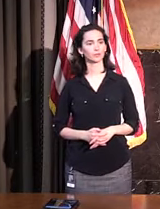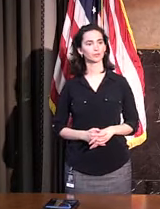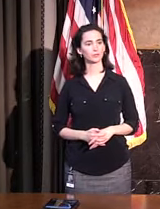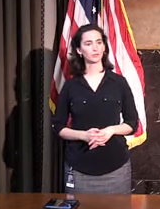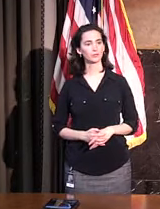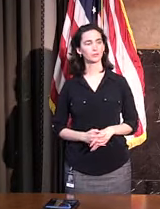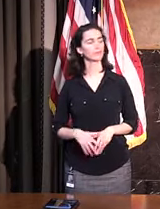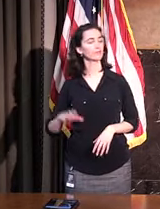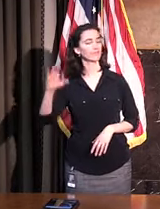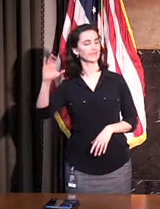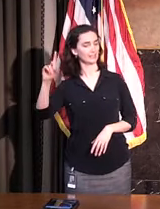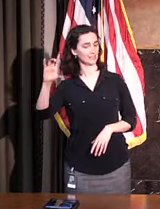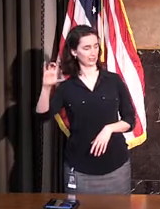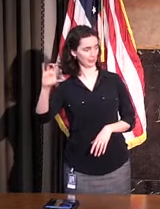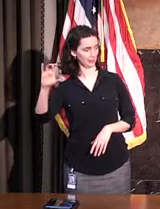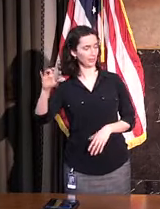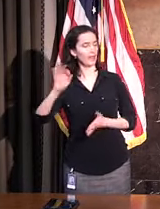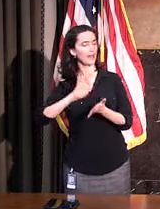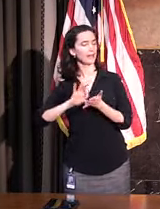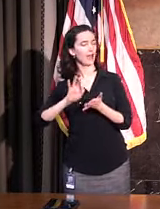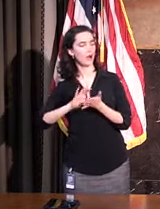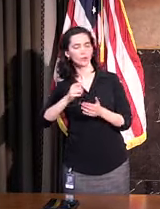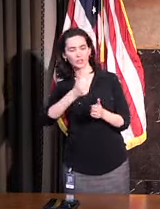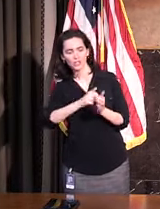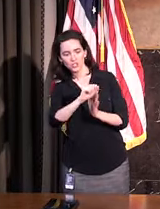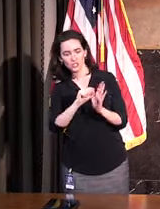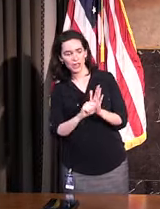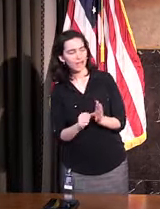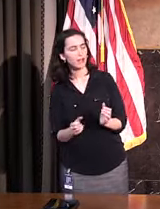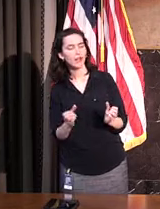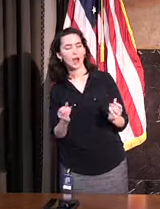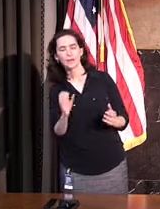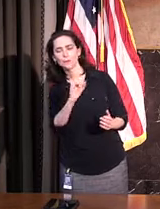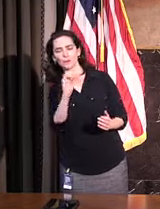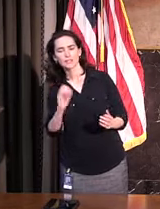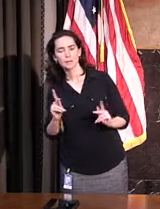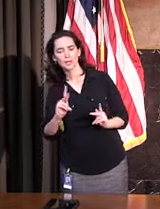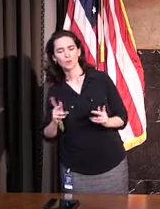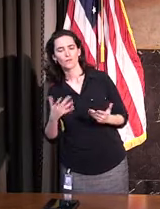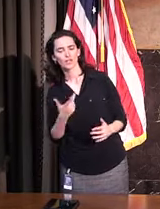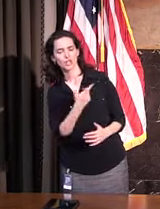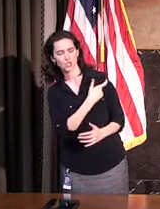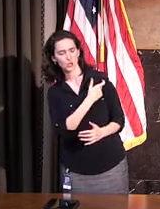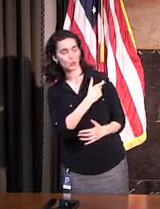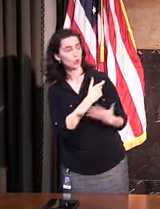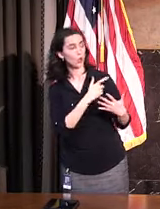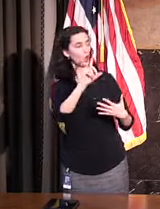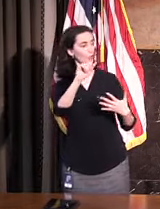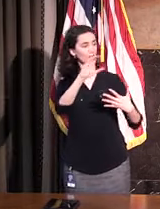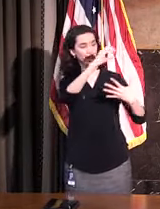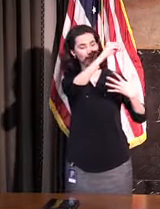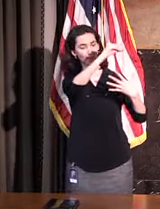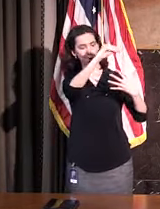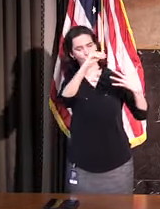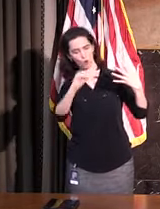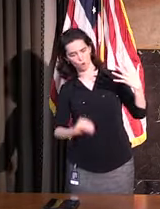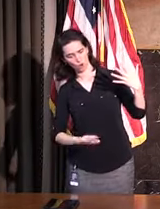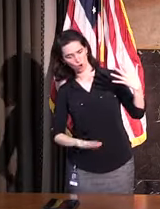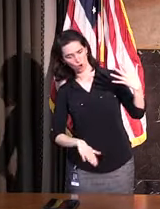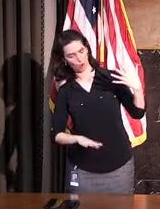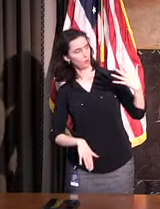Number of doses administered mm-hmm. per capita to among sort of the lower ranks of, mm-hmm. of states at this point. And we're now more than